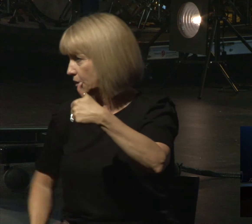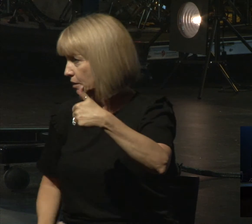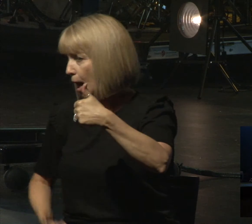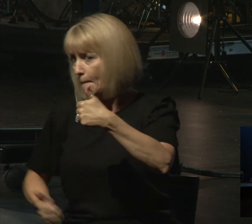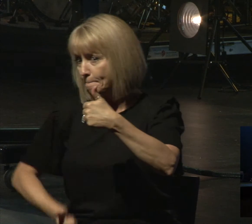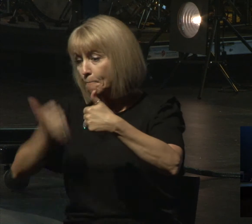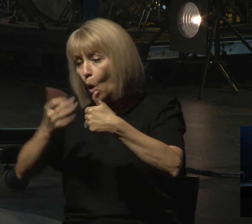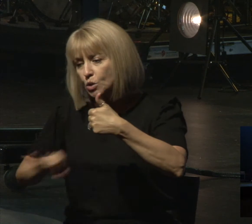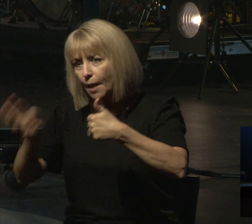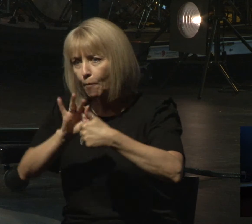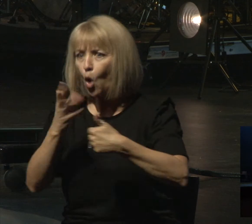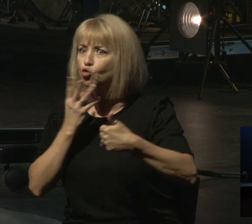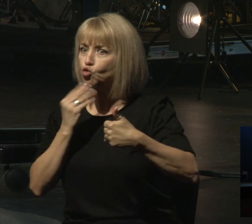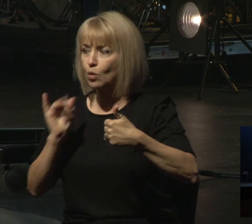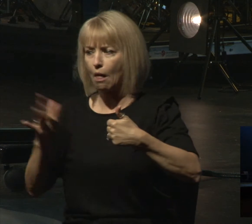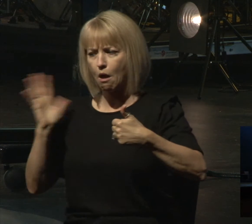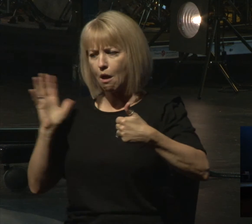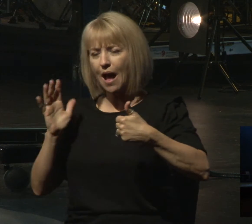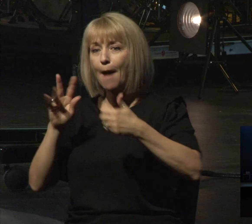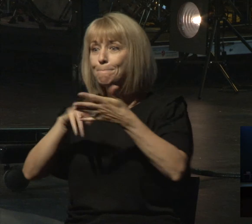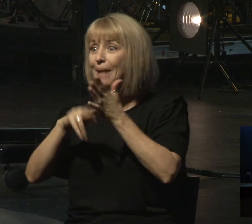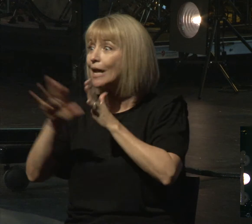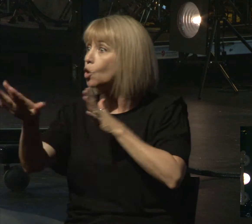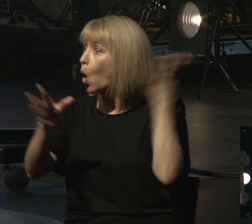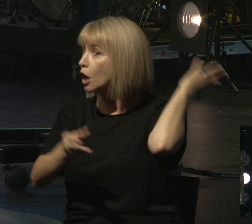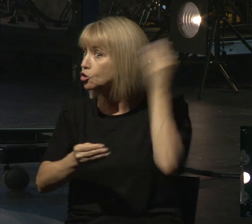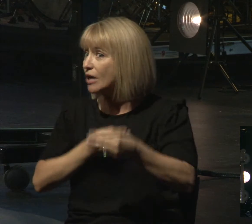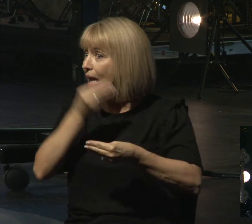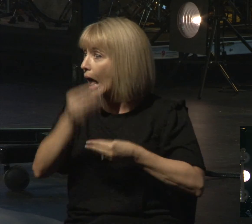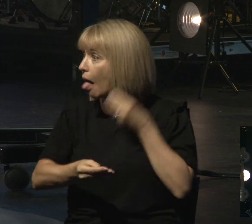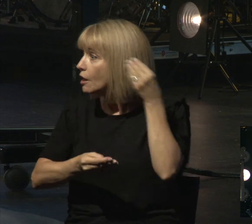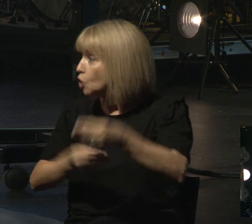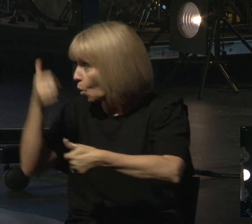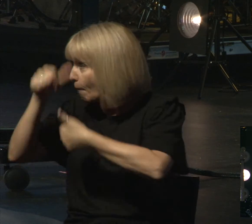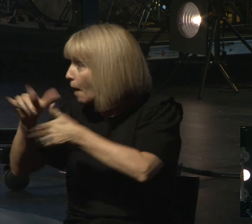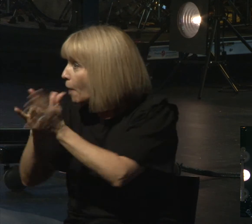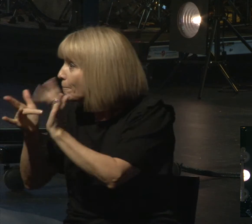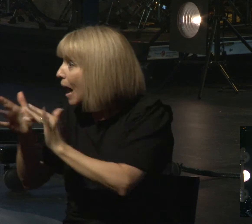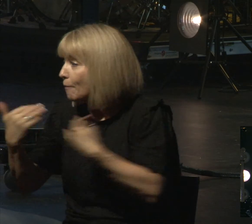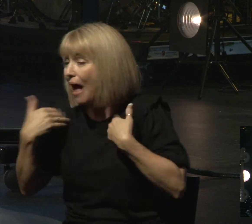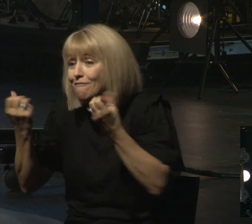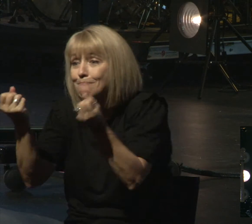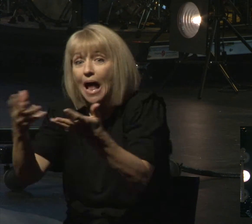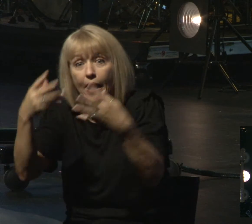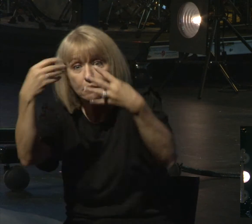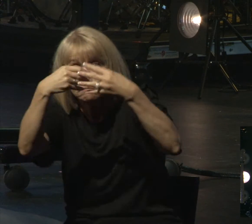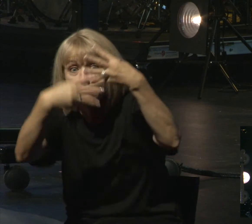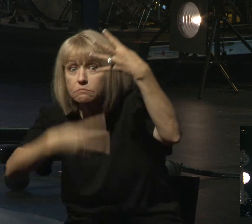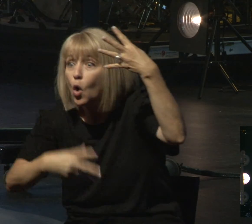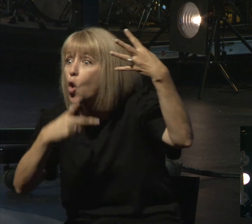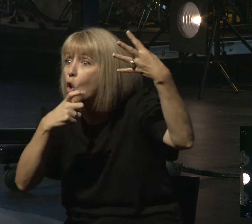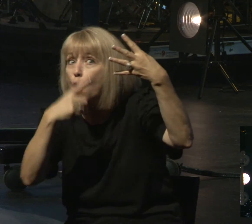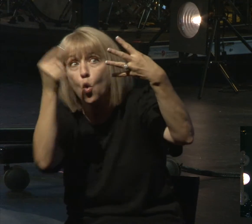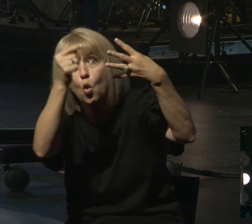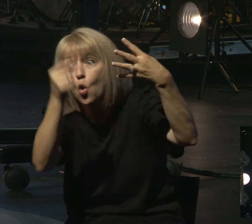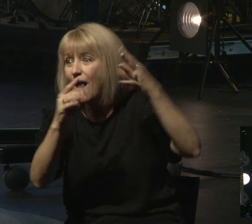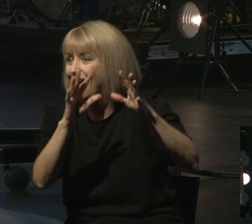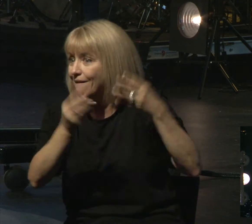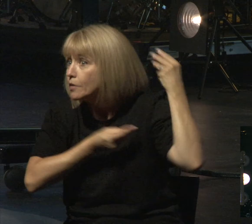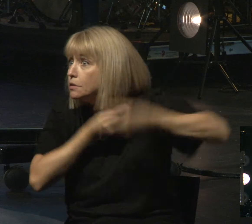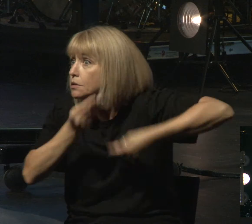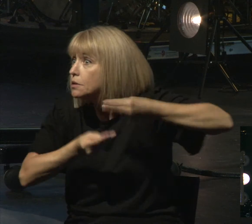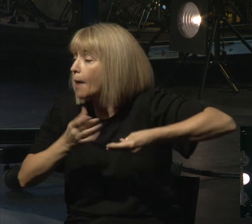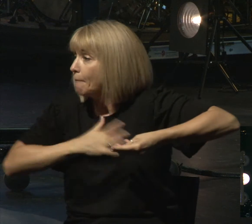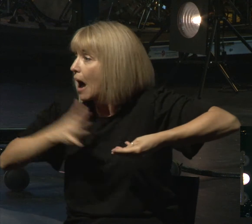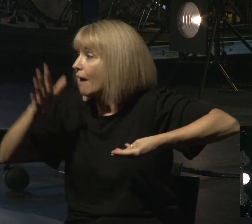the most was your lineage. That's why genealogies are throughout the Bible, because they held family as like, this is my pride and joy,